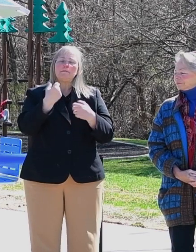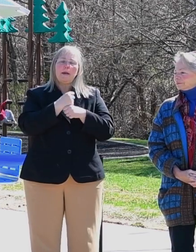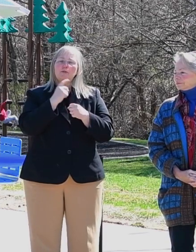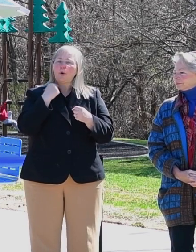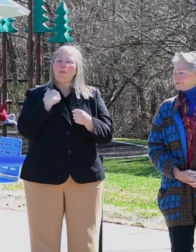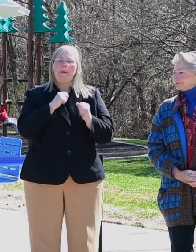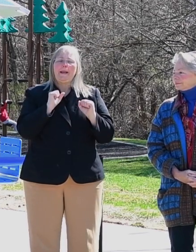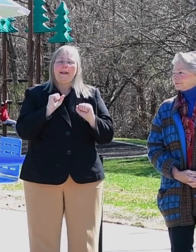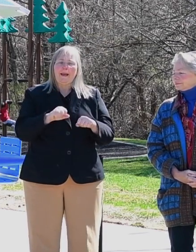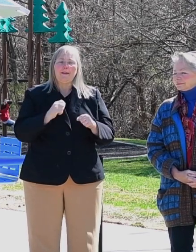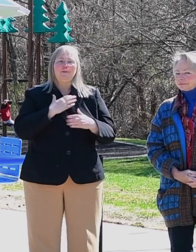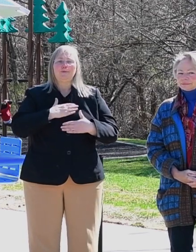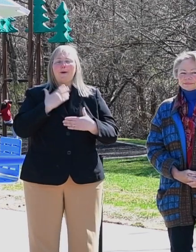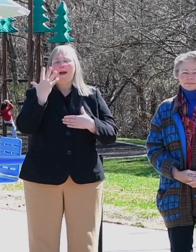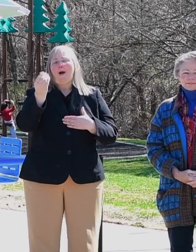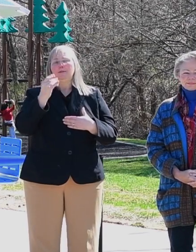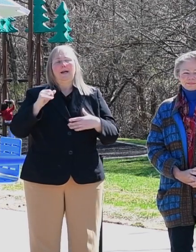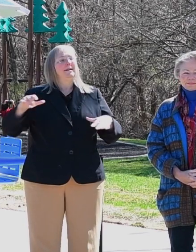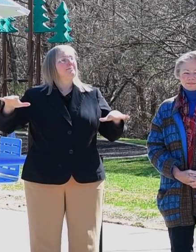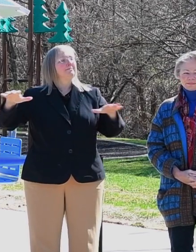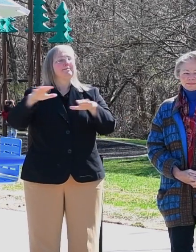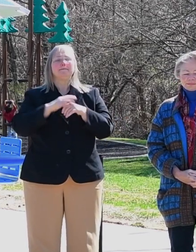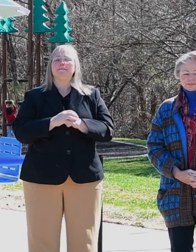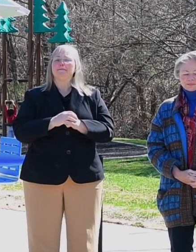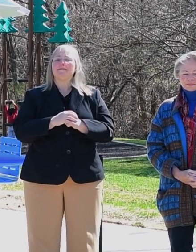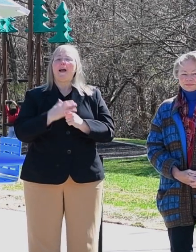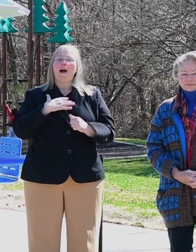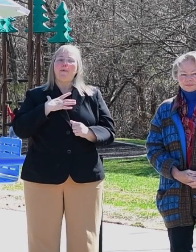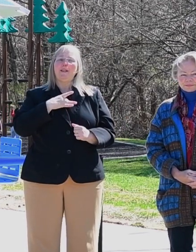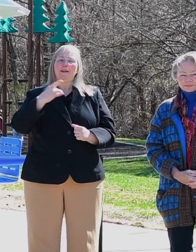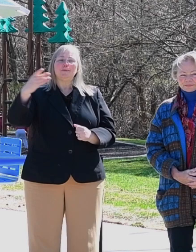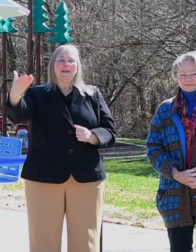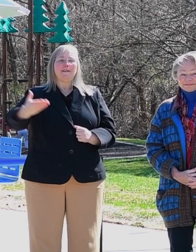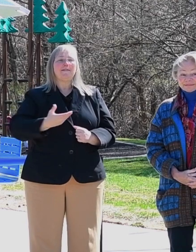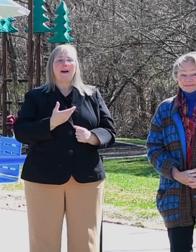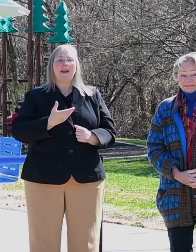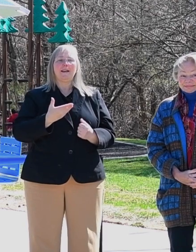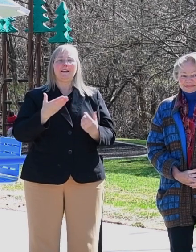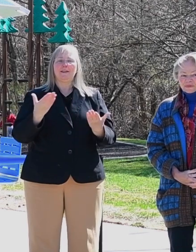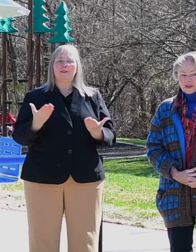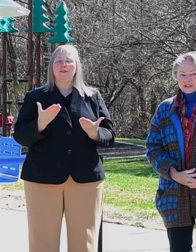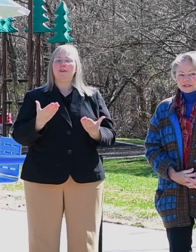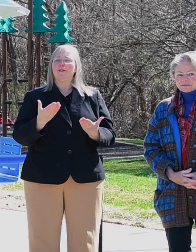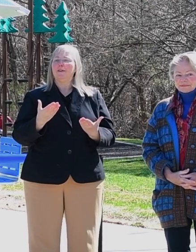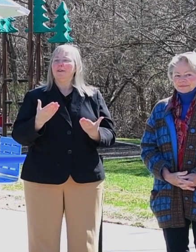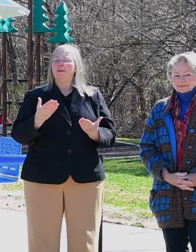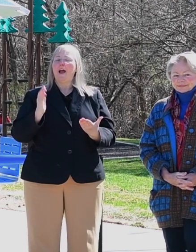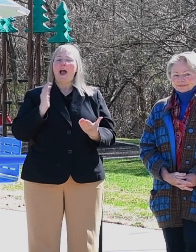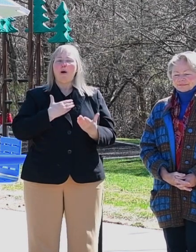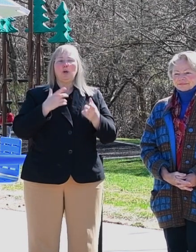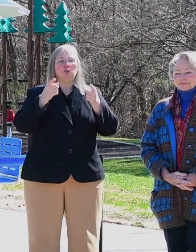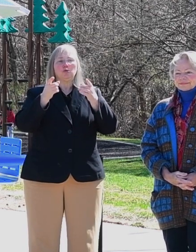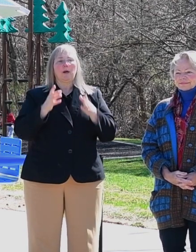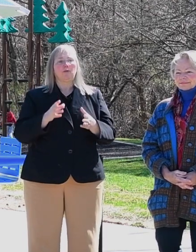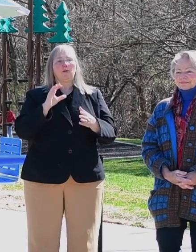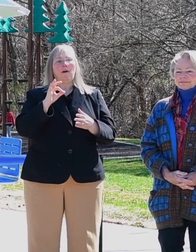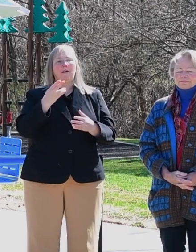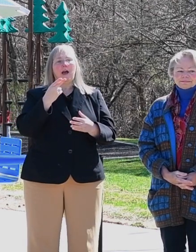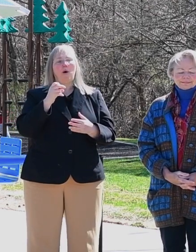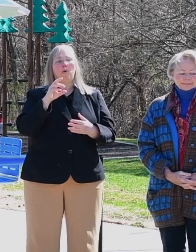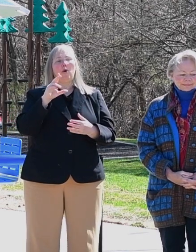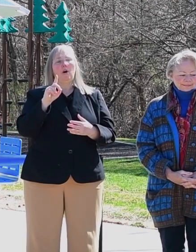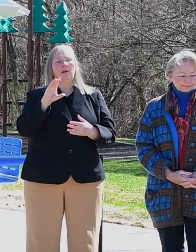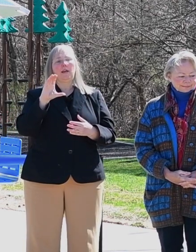can enjoy our outdoor spaces. I'd like to invite up our Director of the Howard